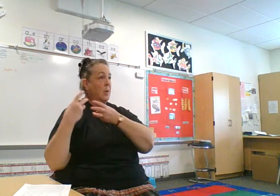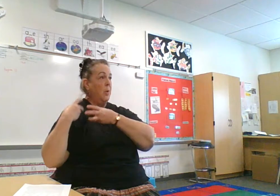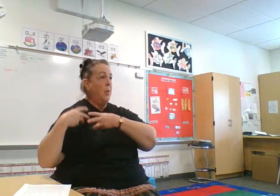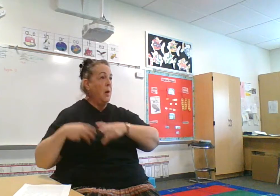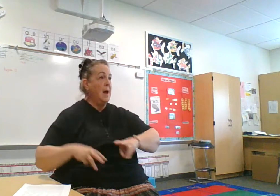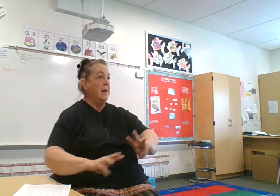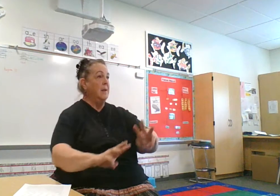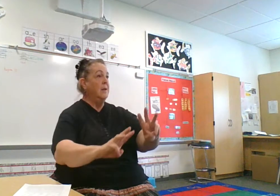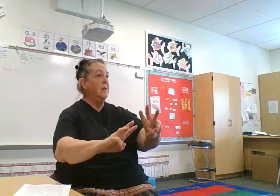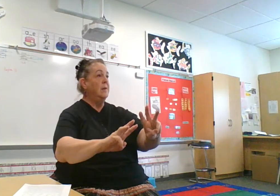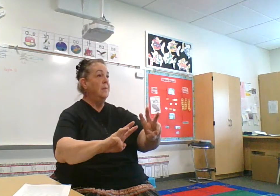While,